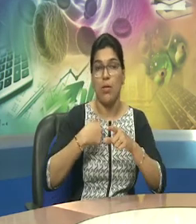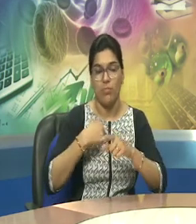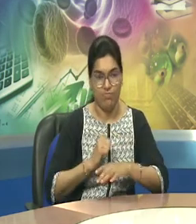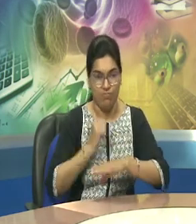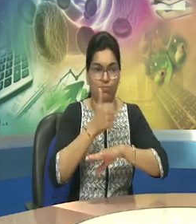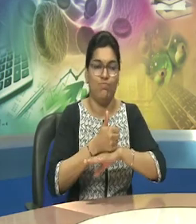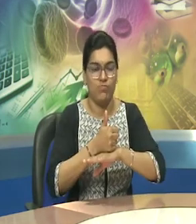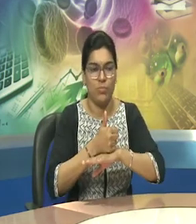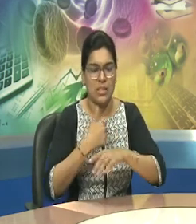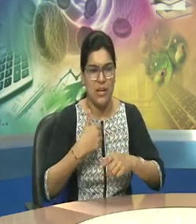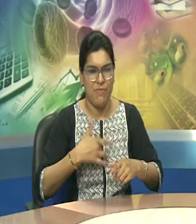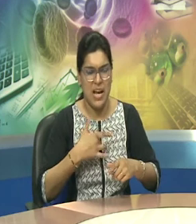Choice of form of